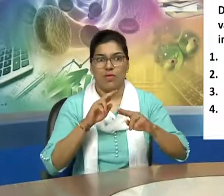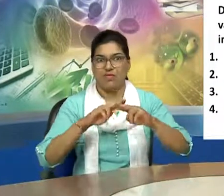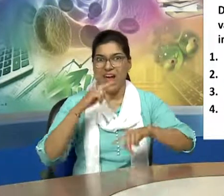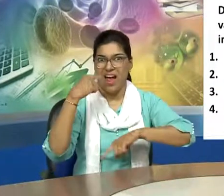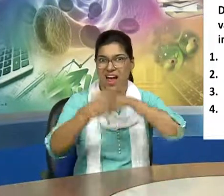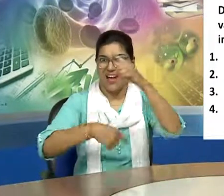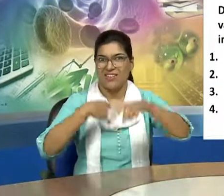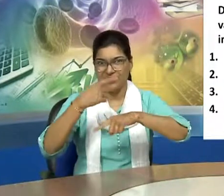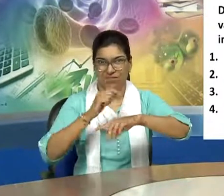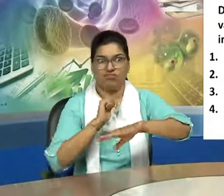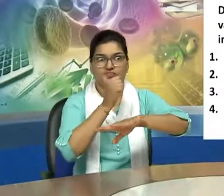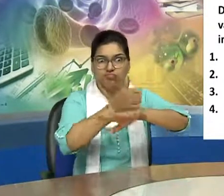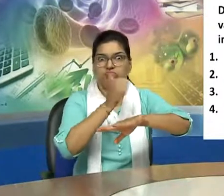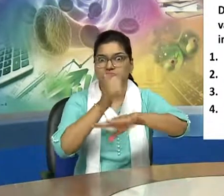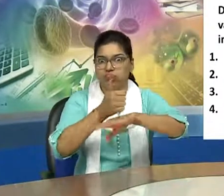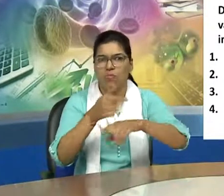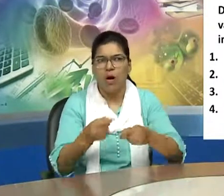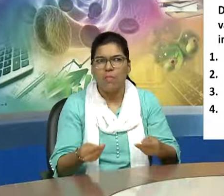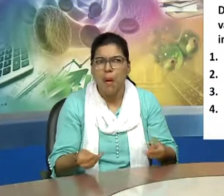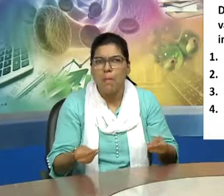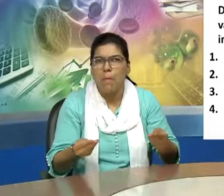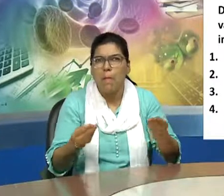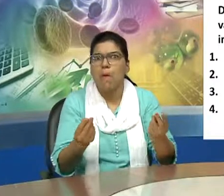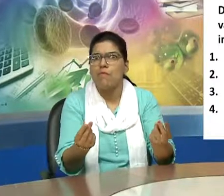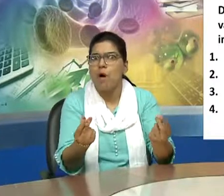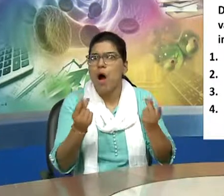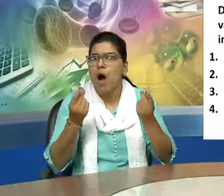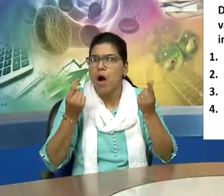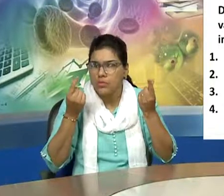In continuation of the previous slide,